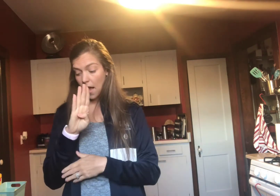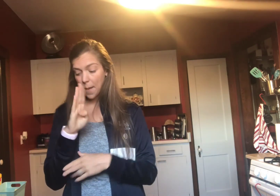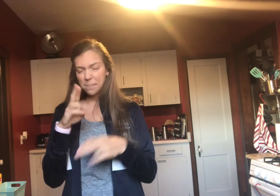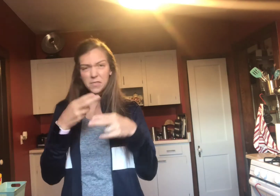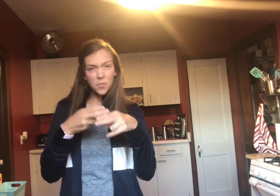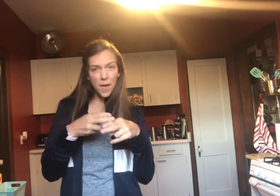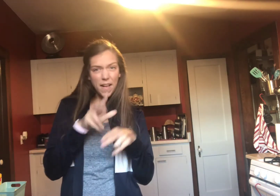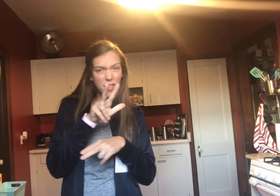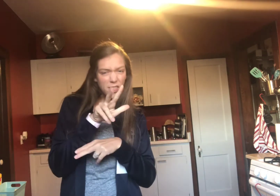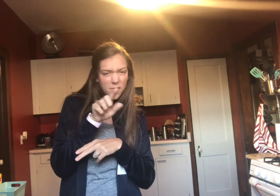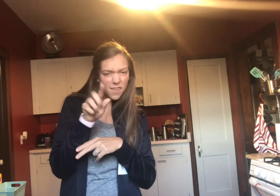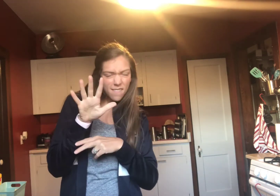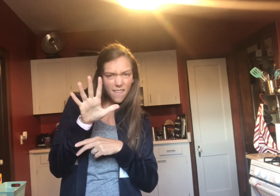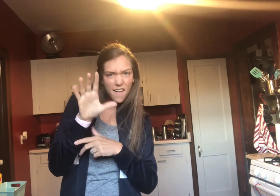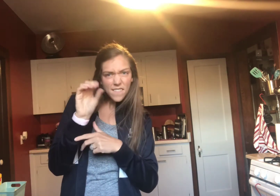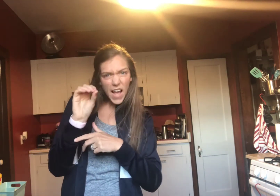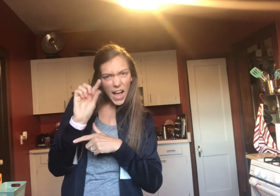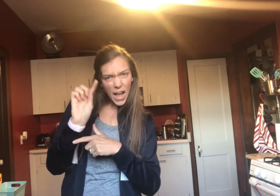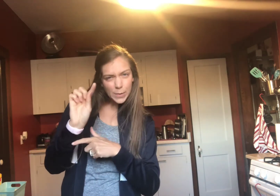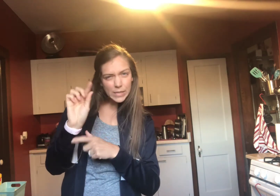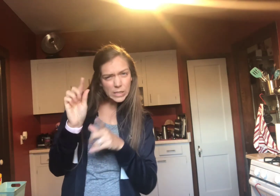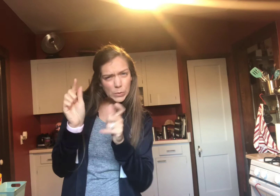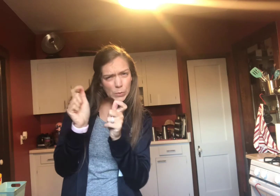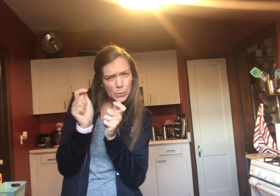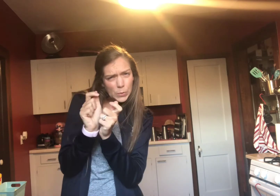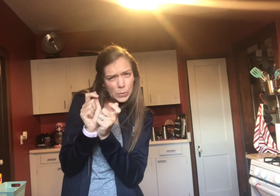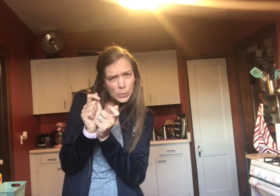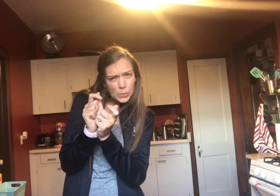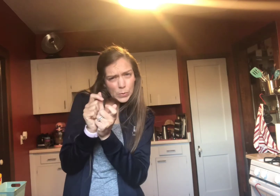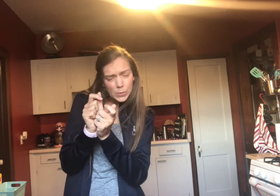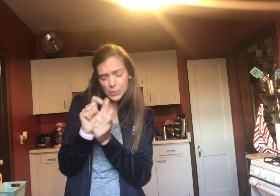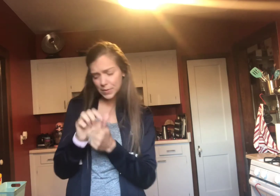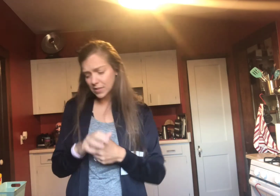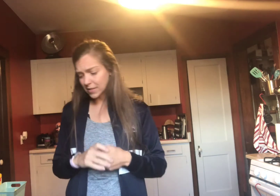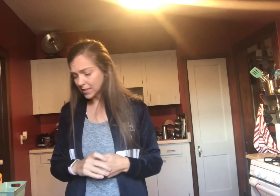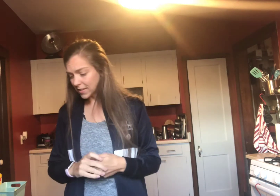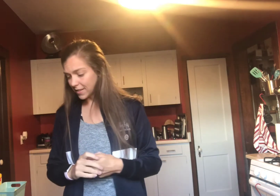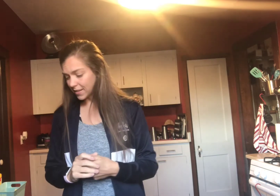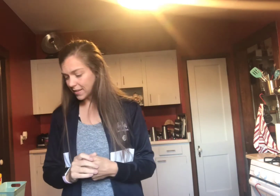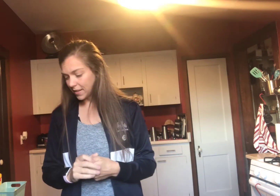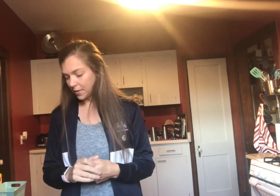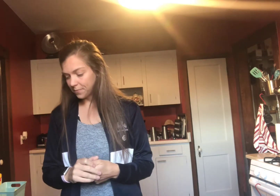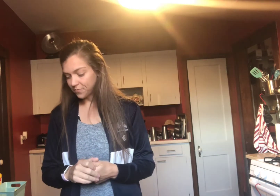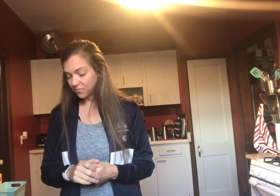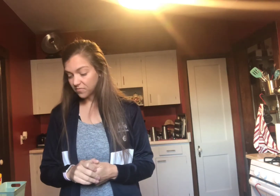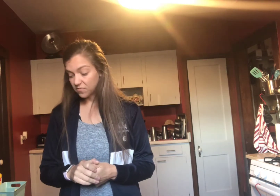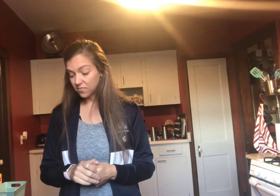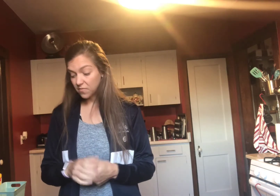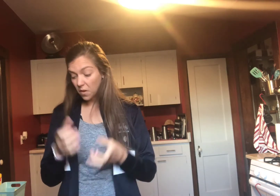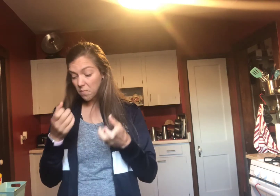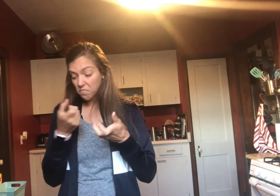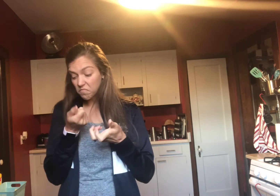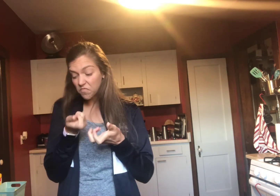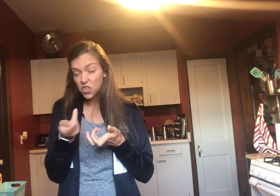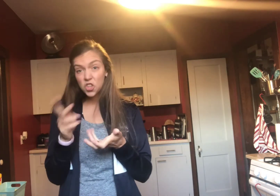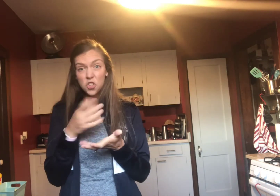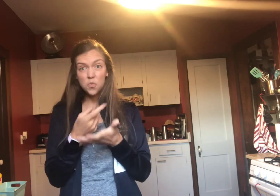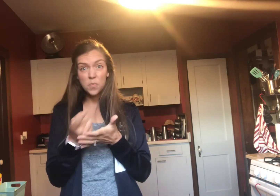Black and white babies. At birth, giant panda cubs weigh a mere 3 to 5 ounces.